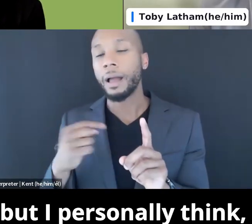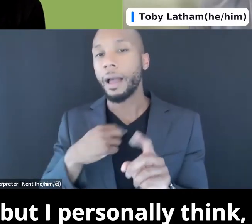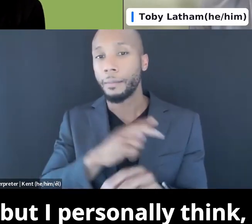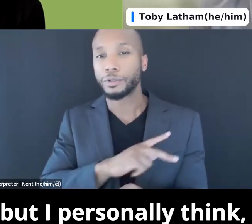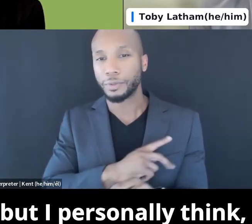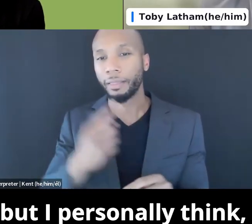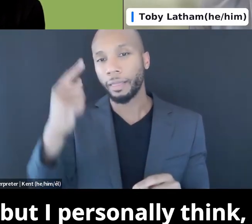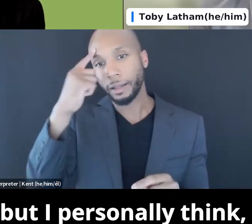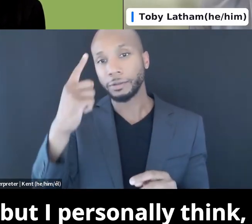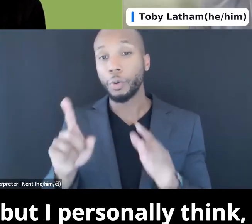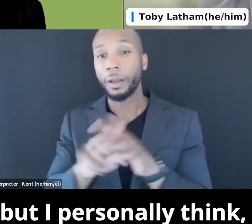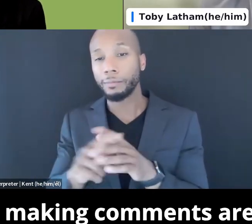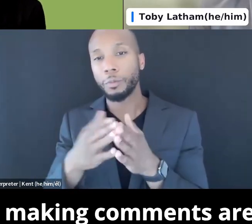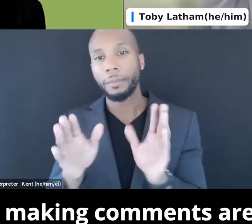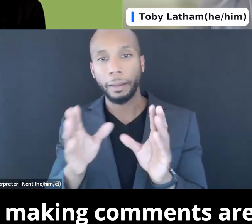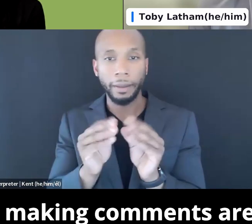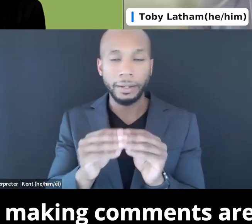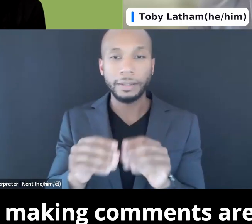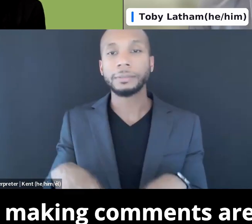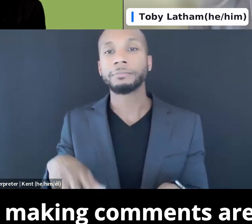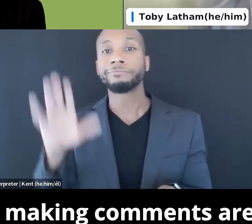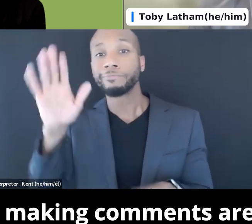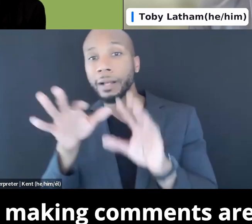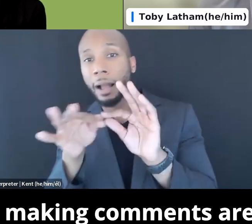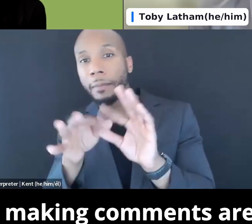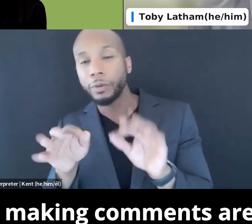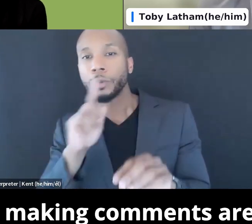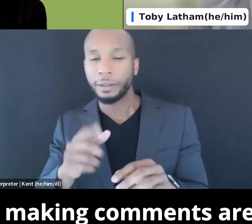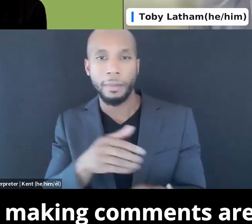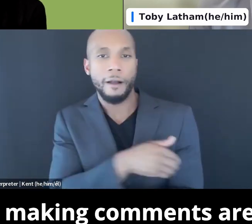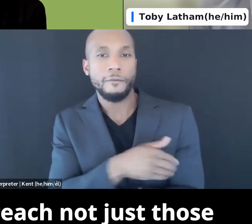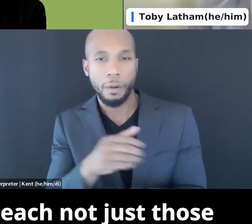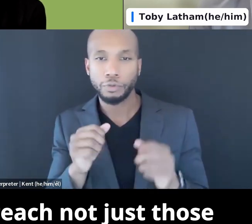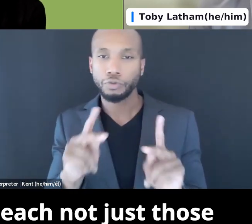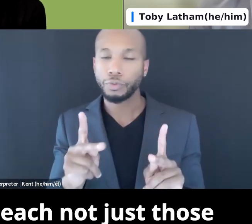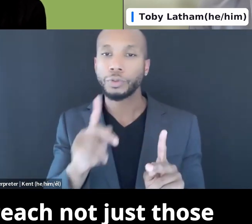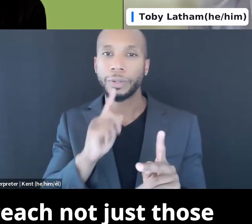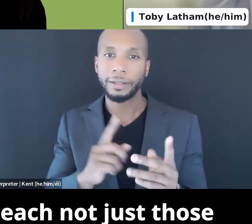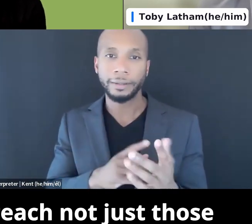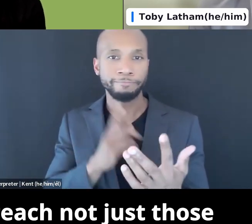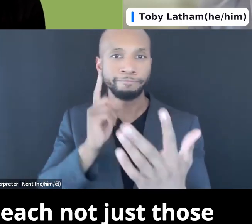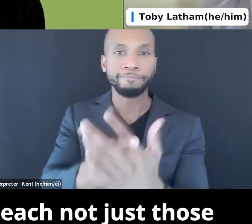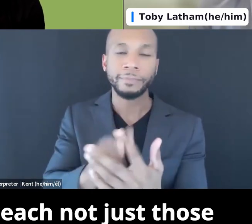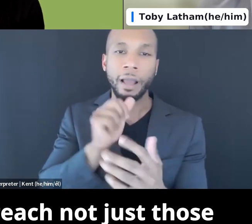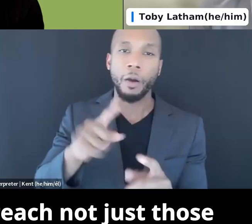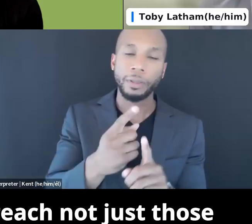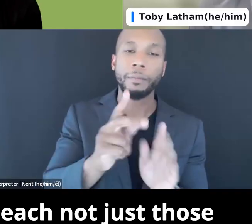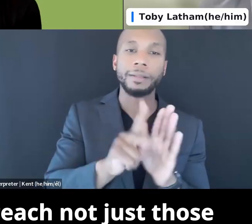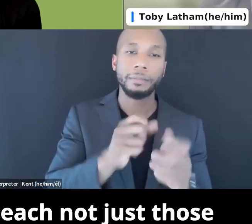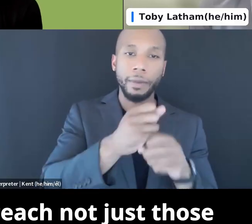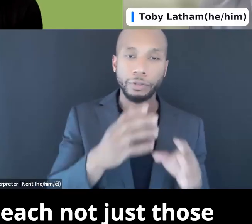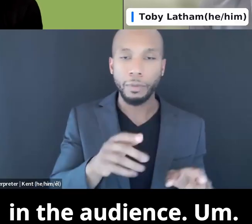personally think showing up to public meetings and making comments are really powerful opportunities to reach not just those policymakers,